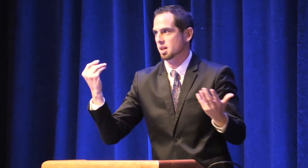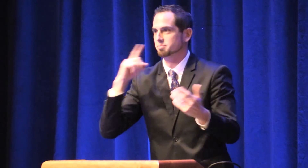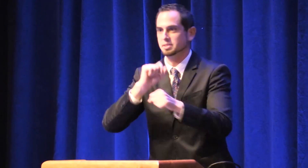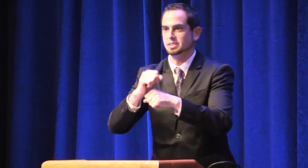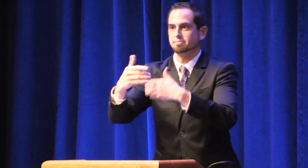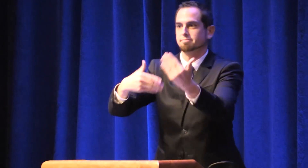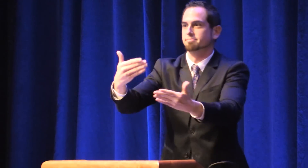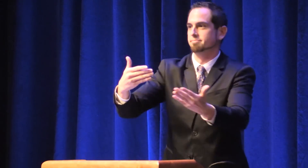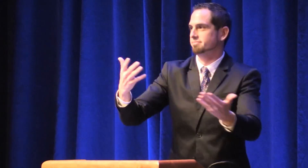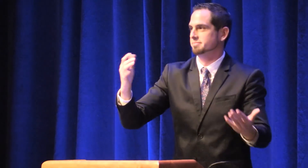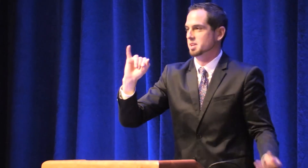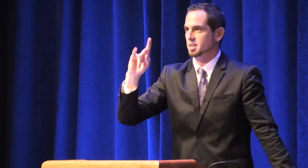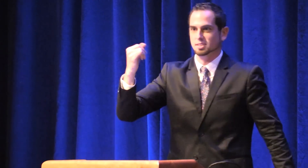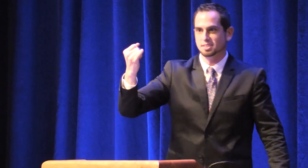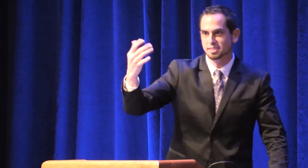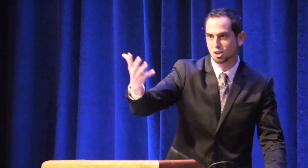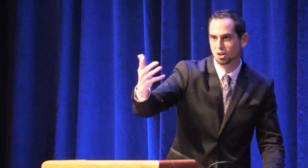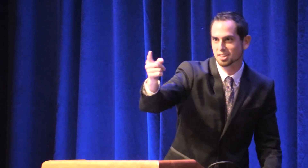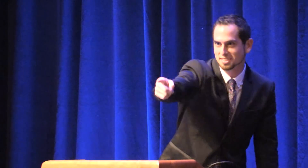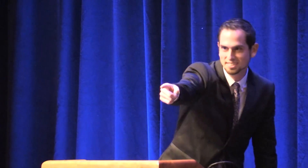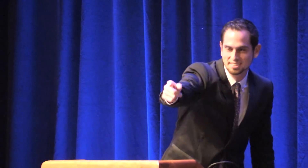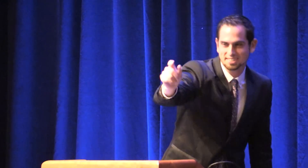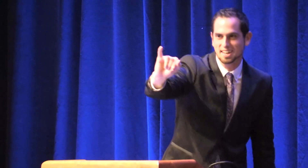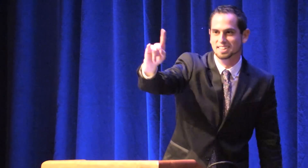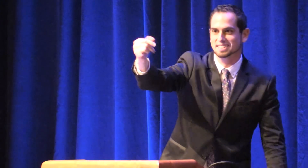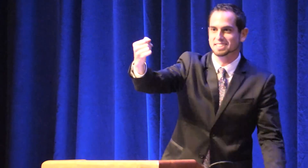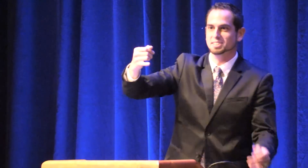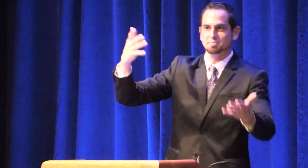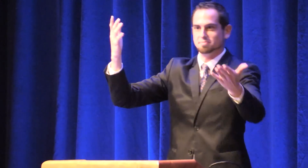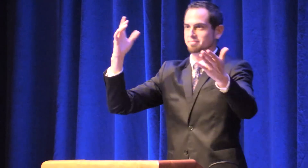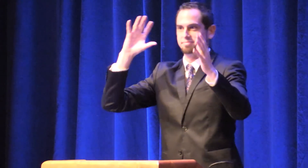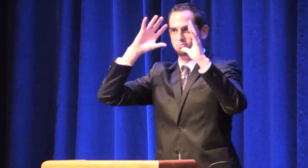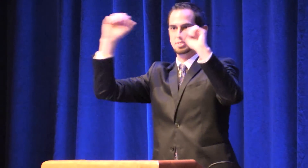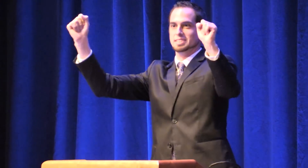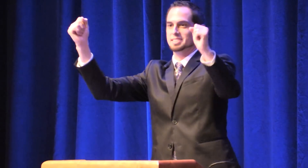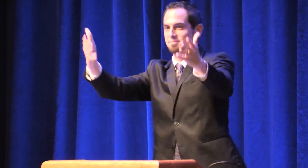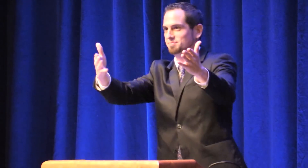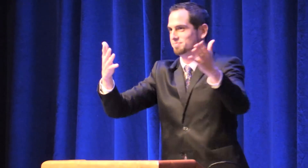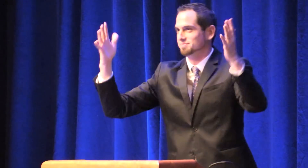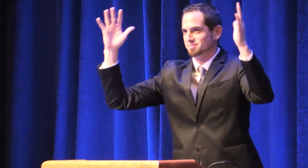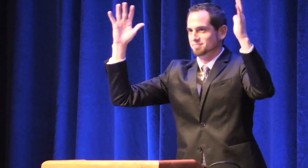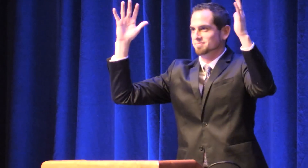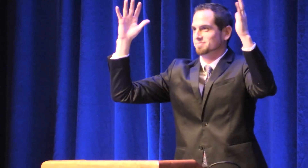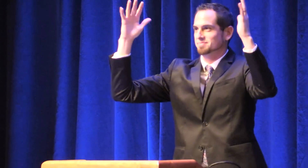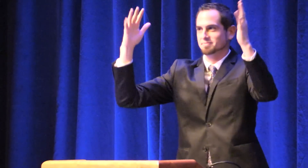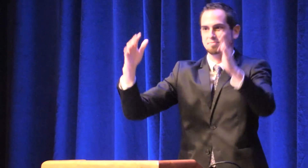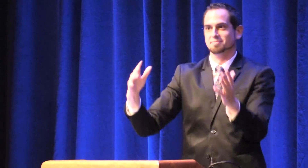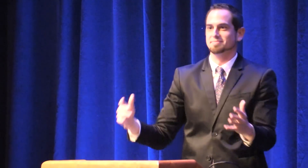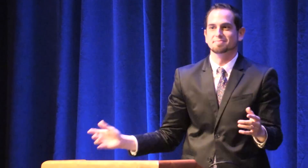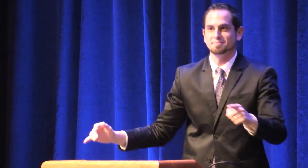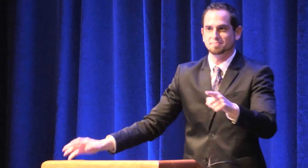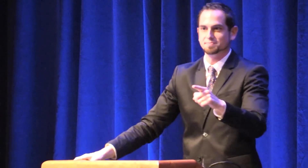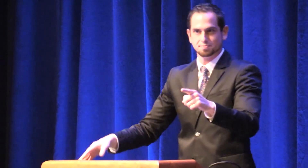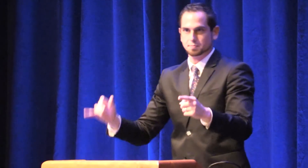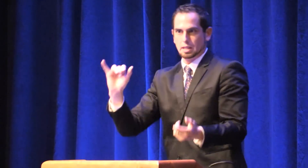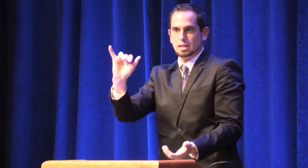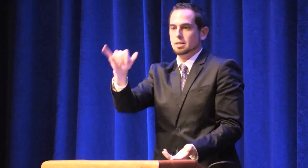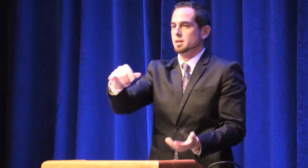students and their desire to change the process at Gallaudet University, resulting in King Jordan